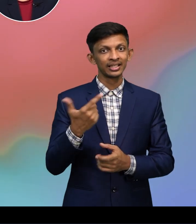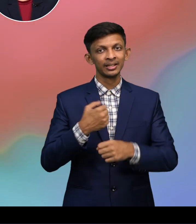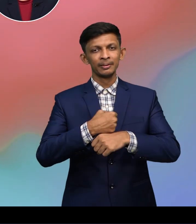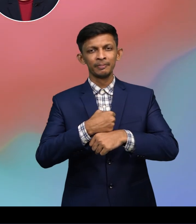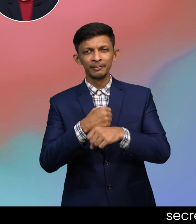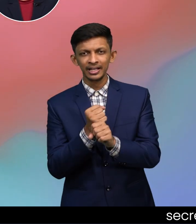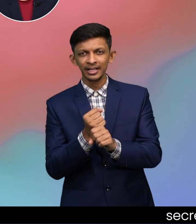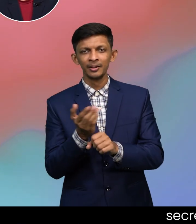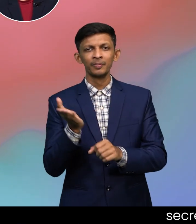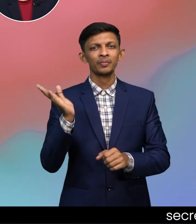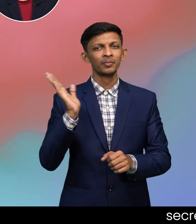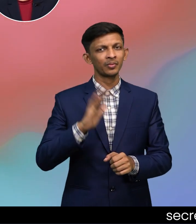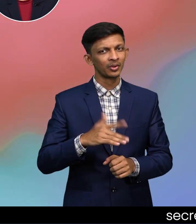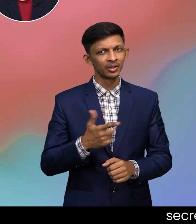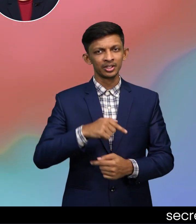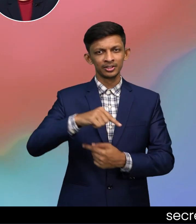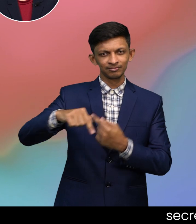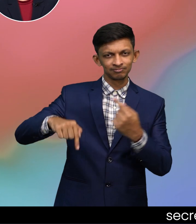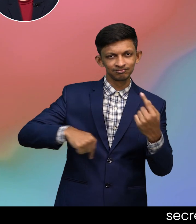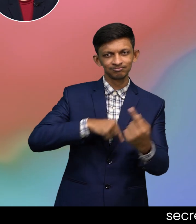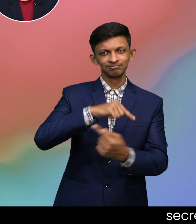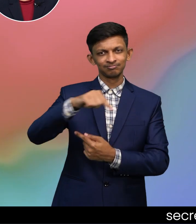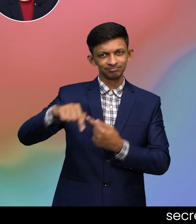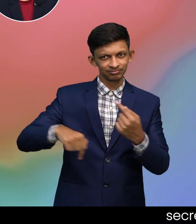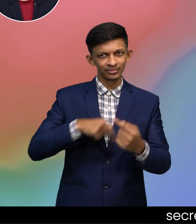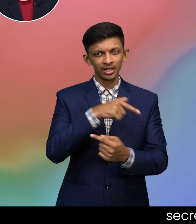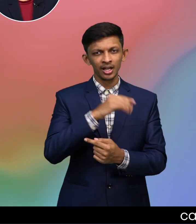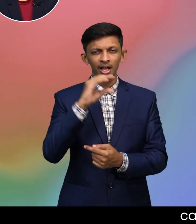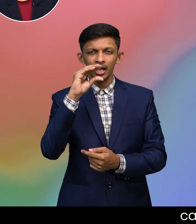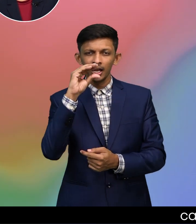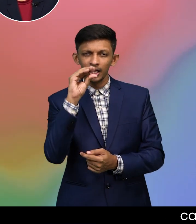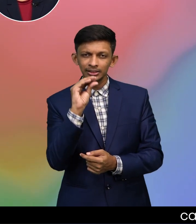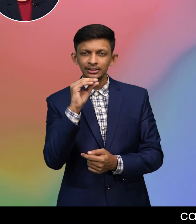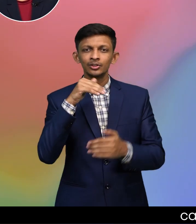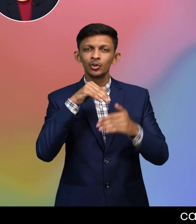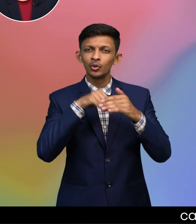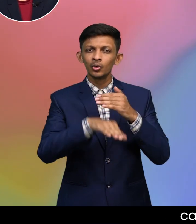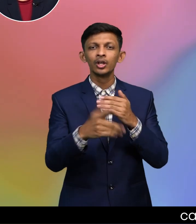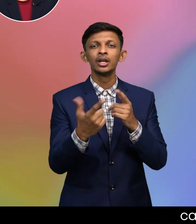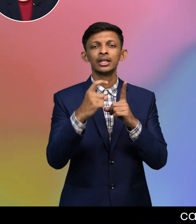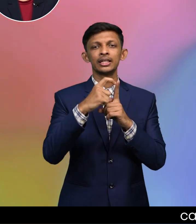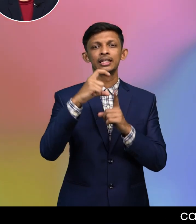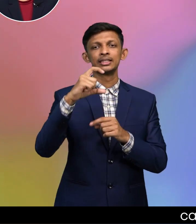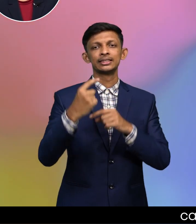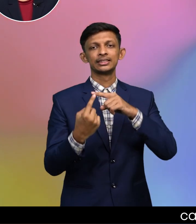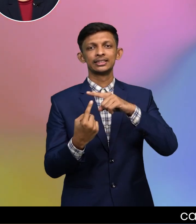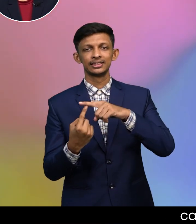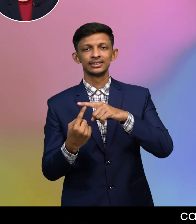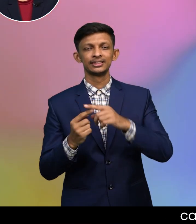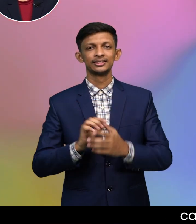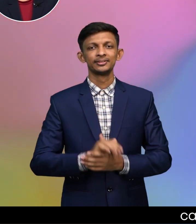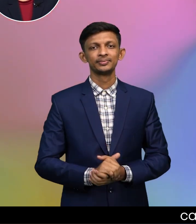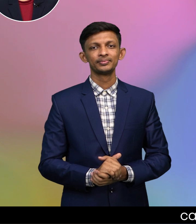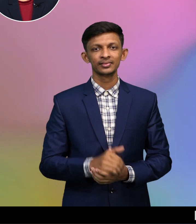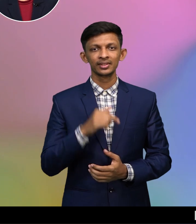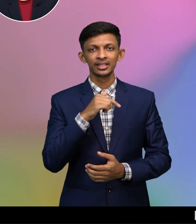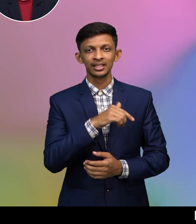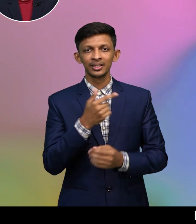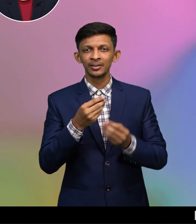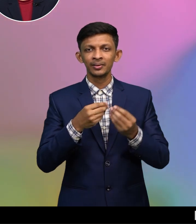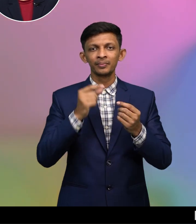Henle into DCT. Here, some other waste like extra salt